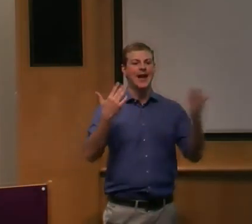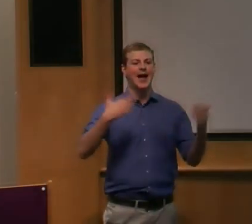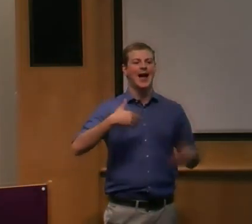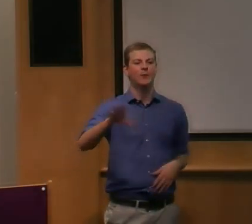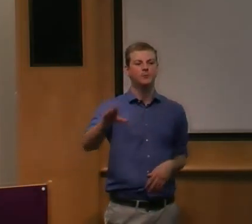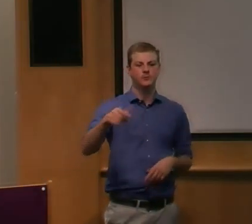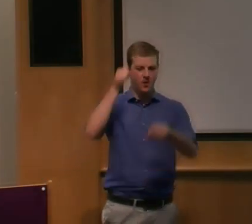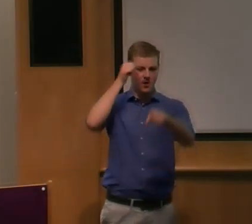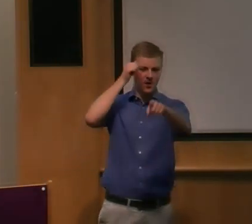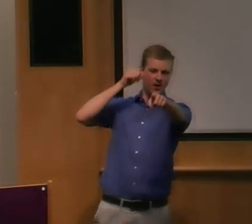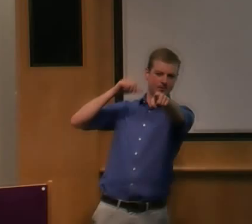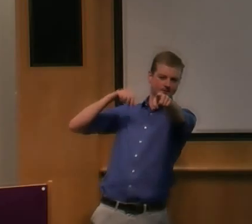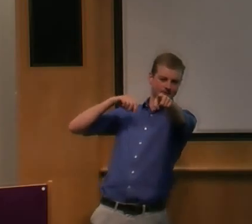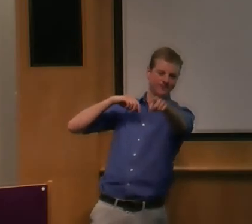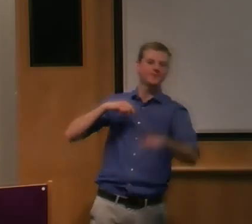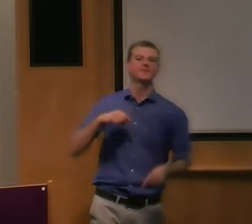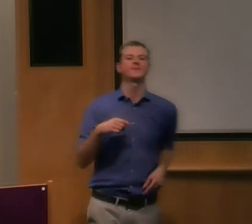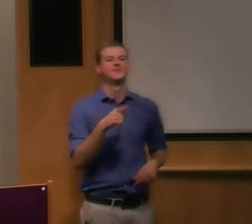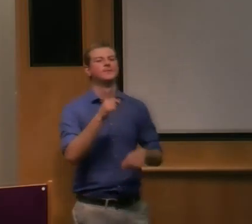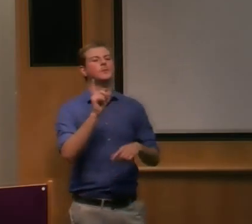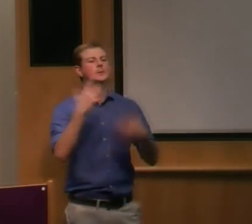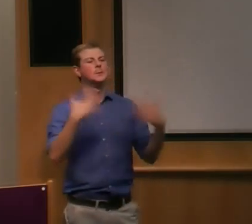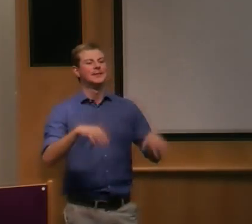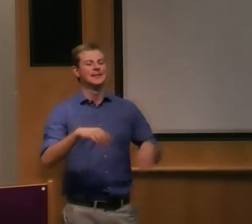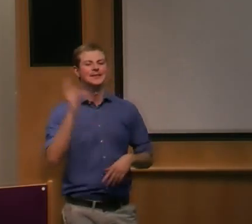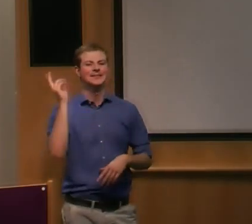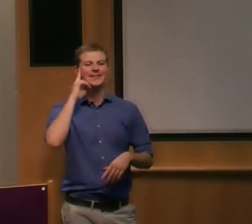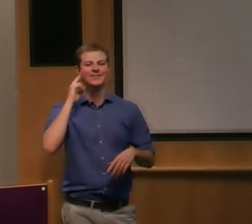And that's going to be a Brighton Beach day out.